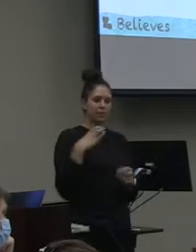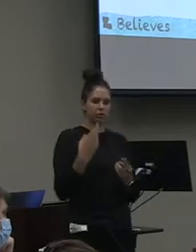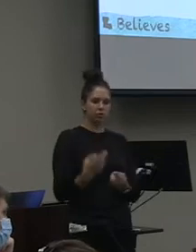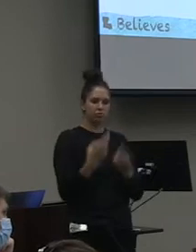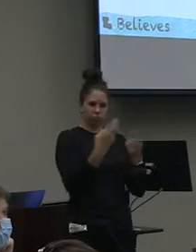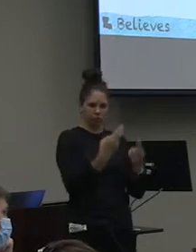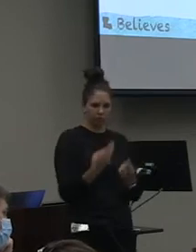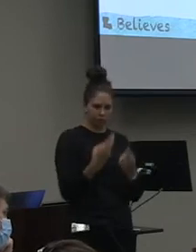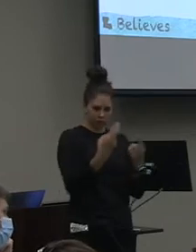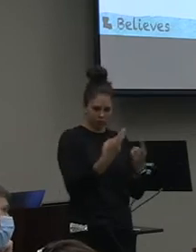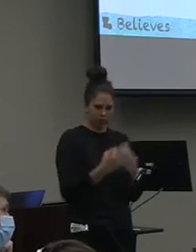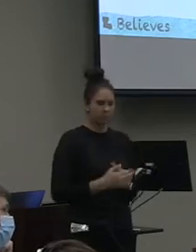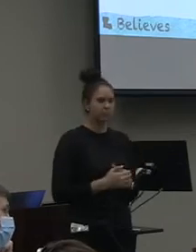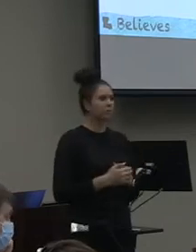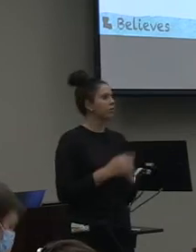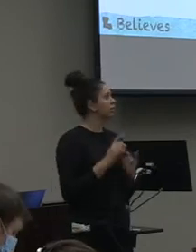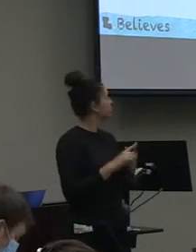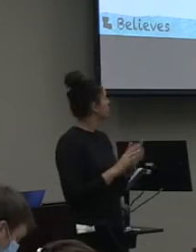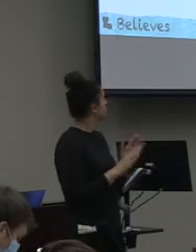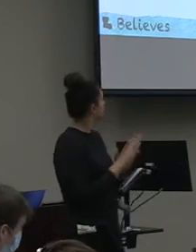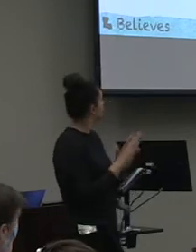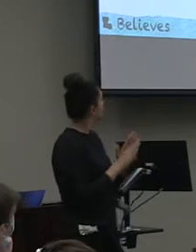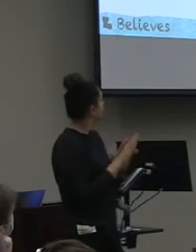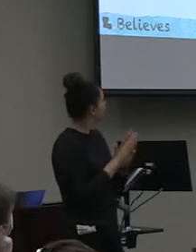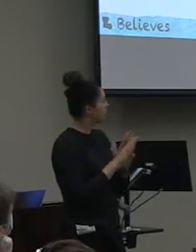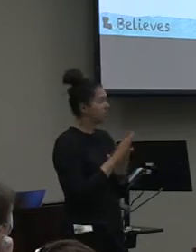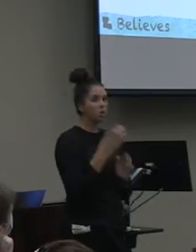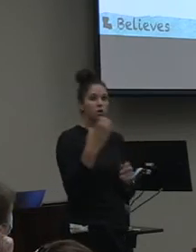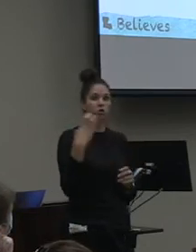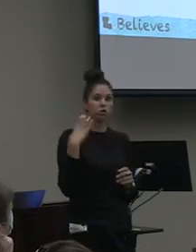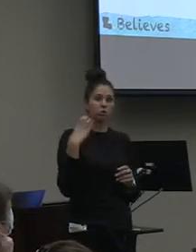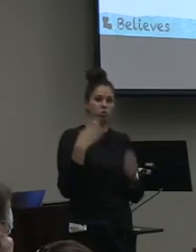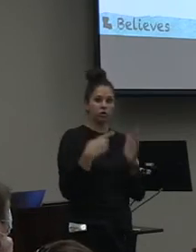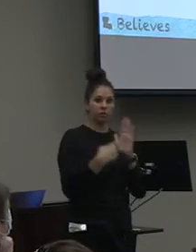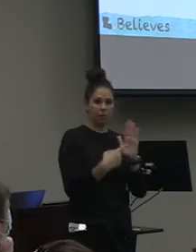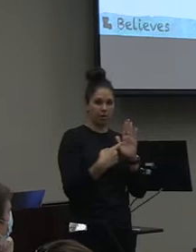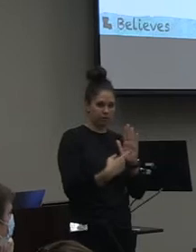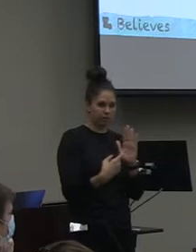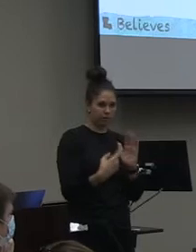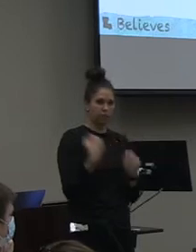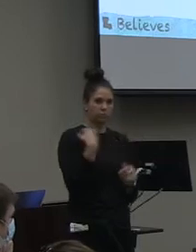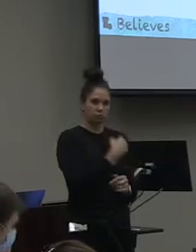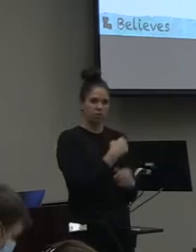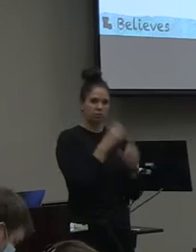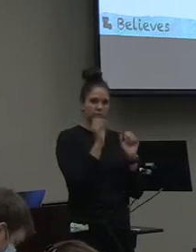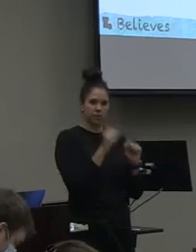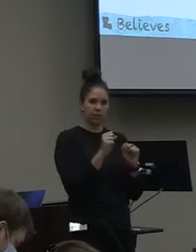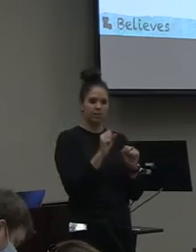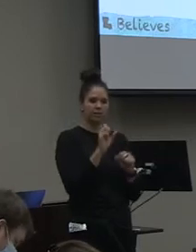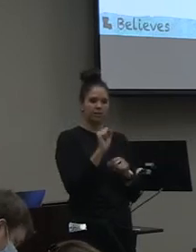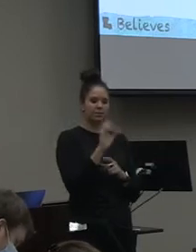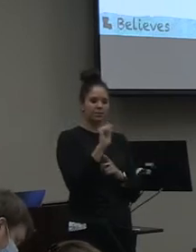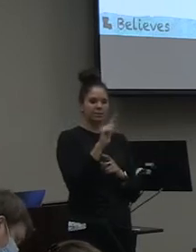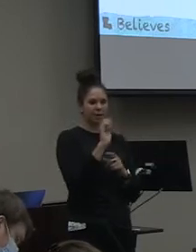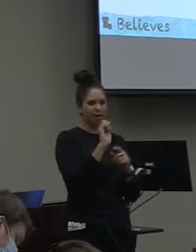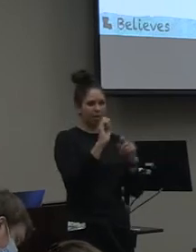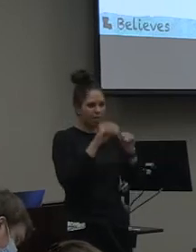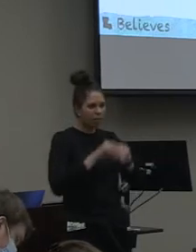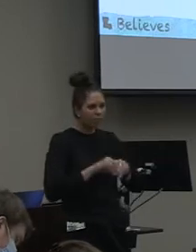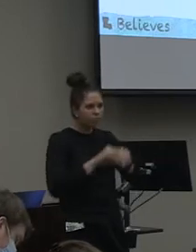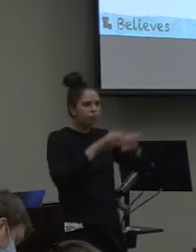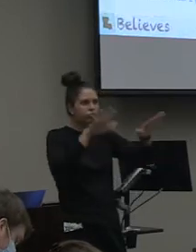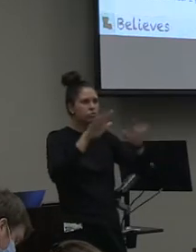recommendations to develop a coaching model that we can scale out across the state.